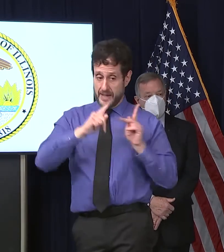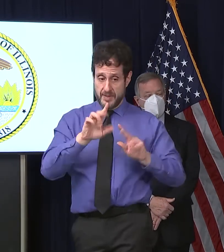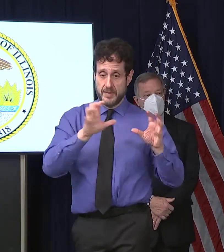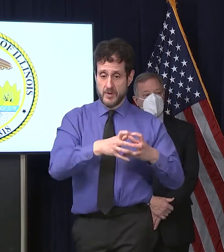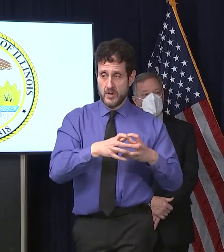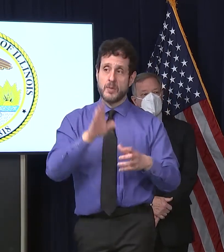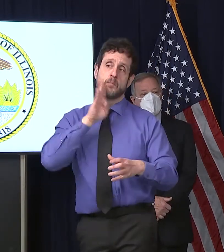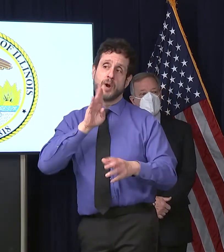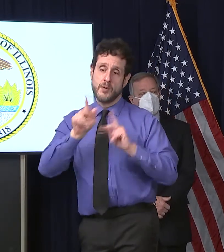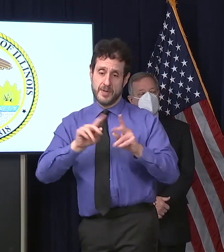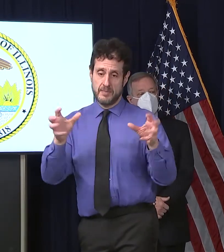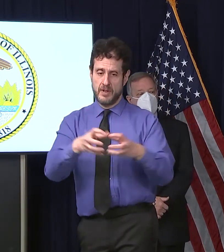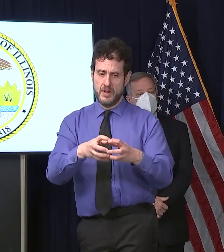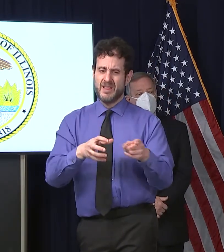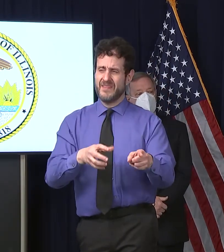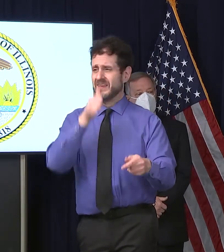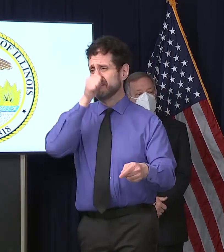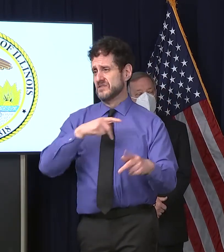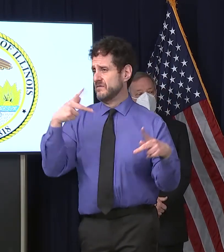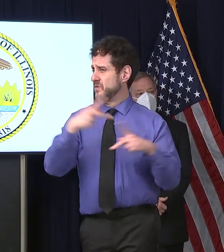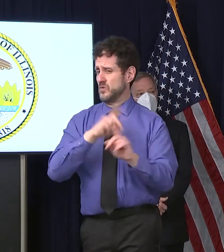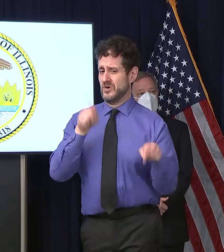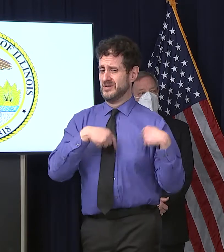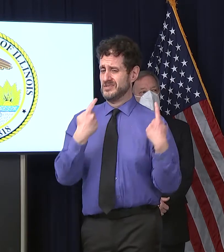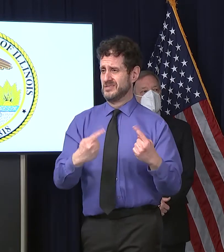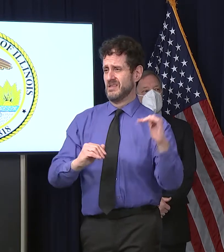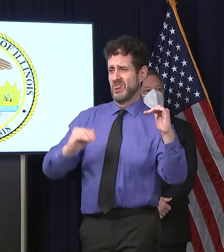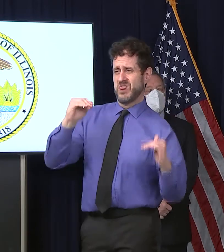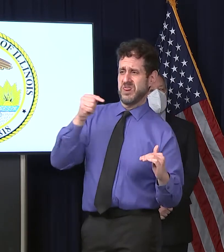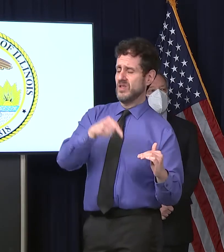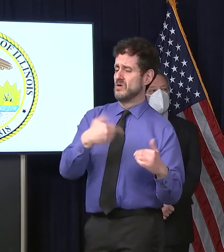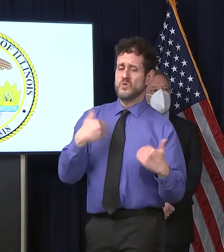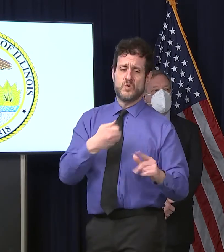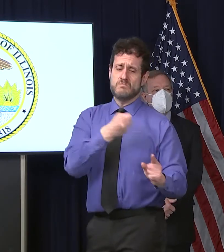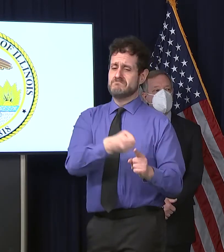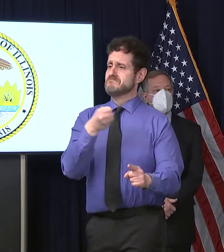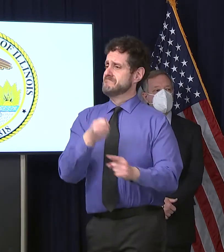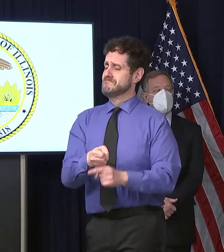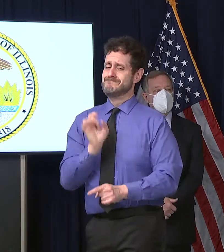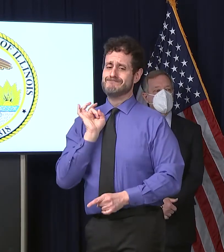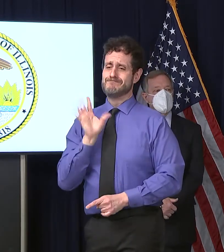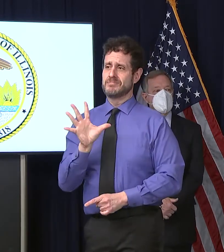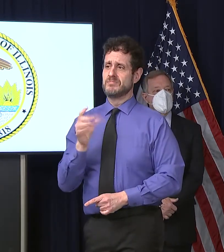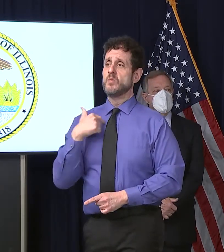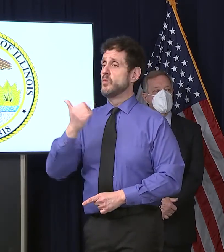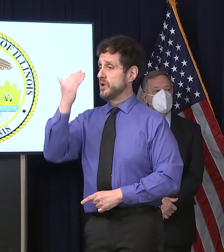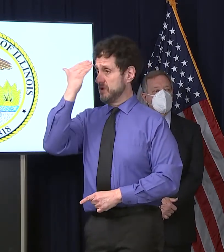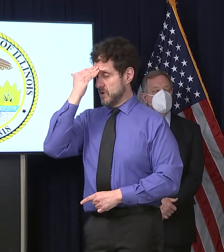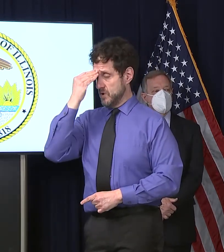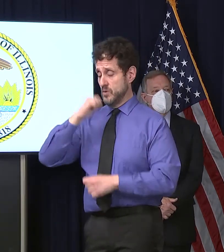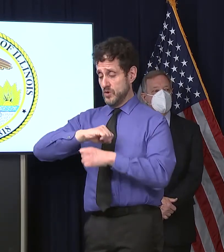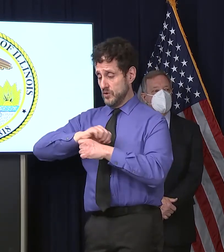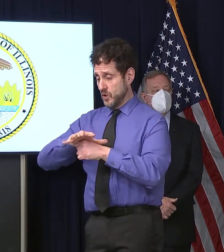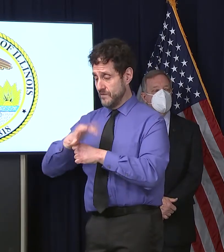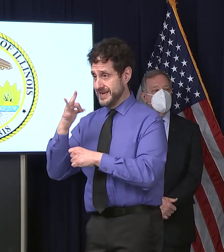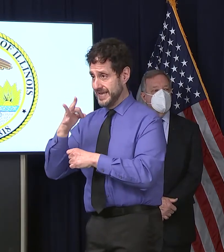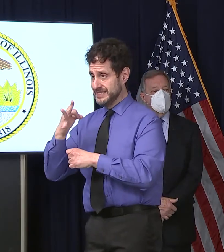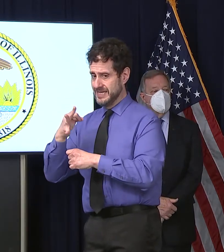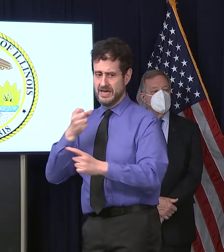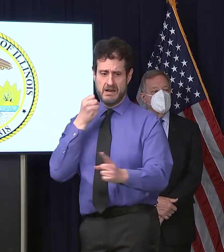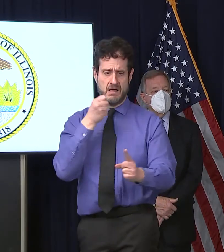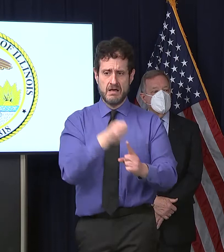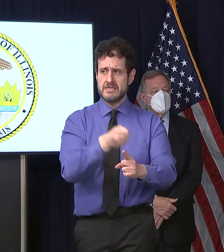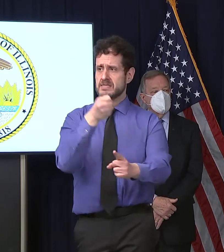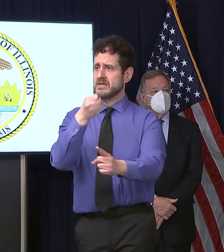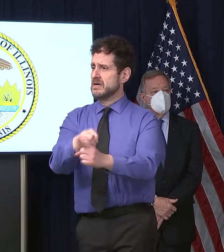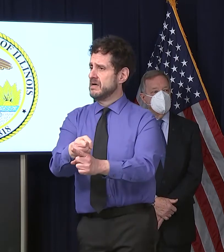which have been disproportionately impacted. We're fully aware of the devastating impacts that the coronavirus has